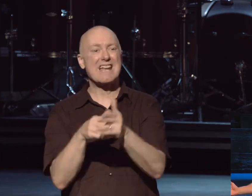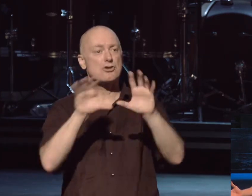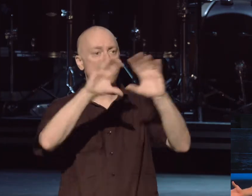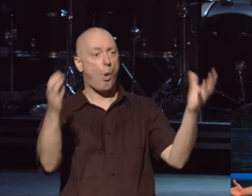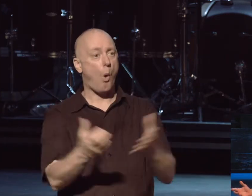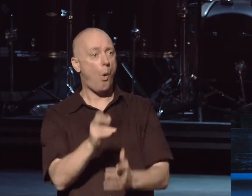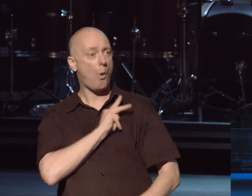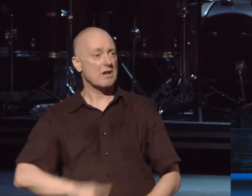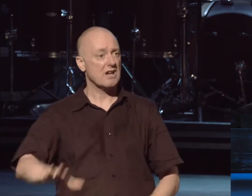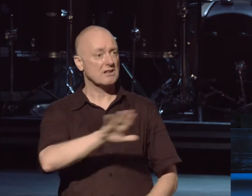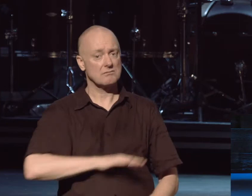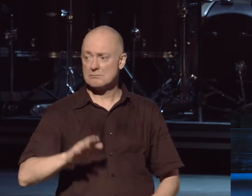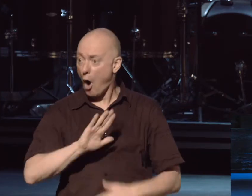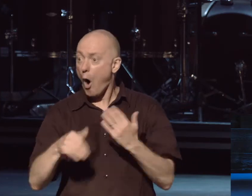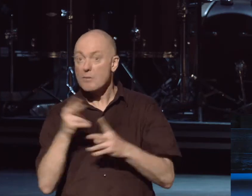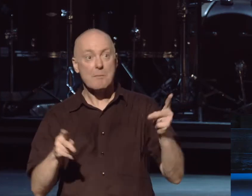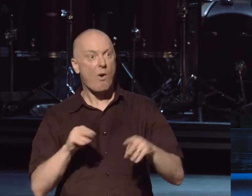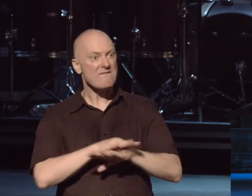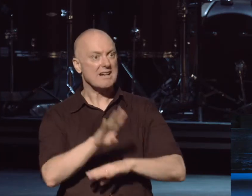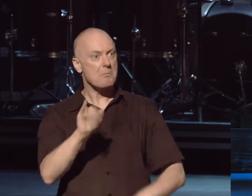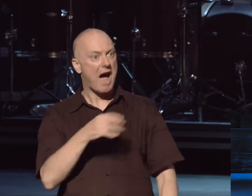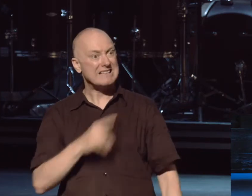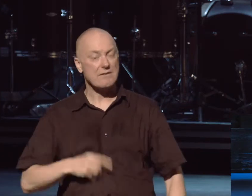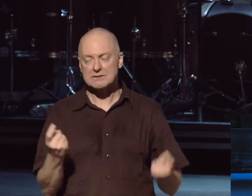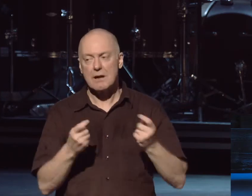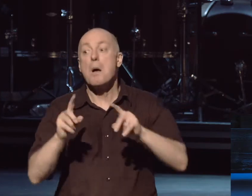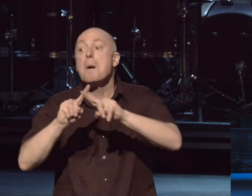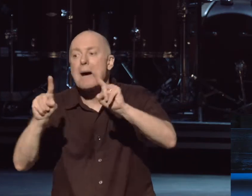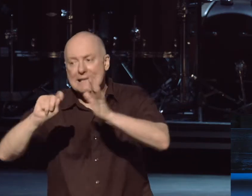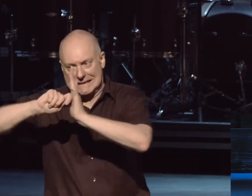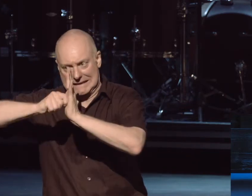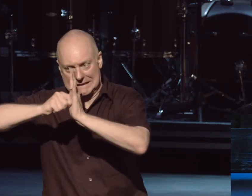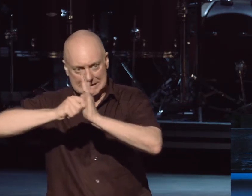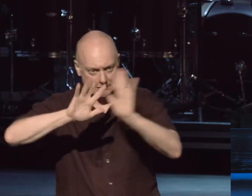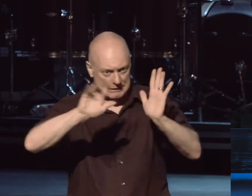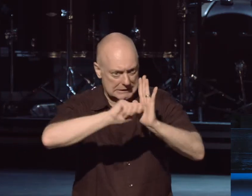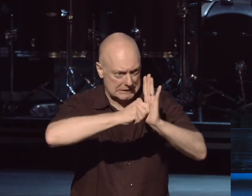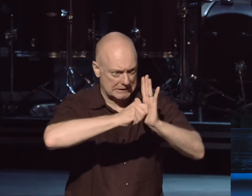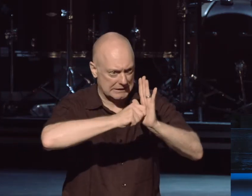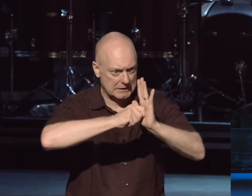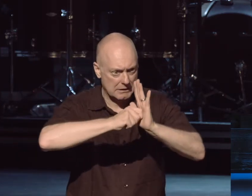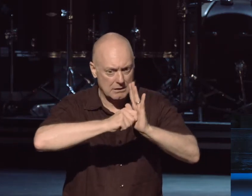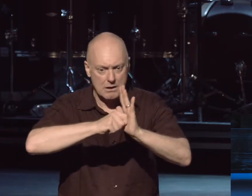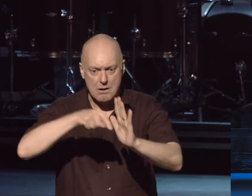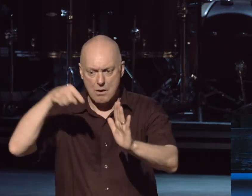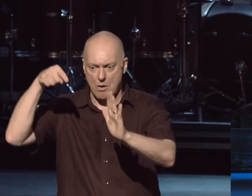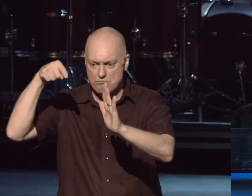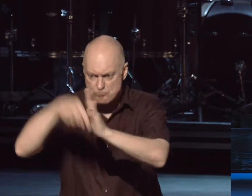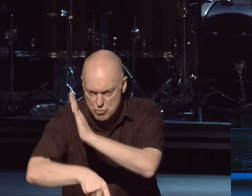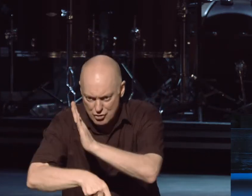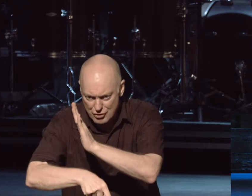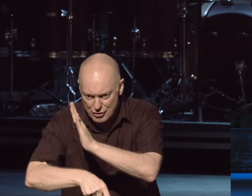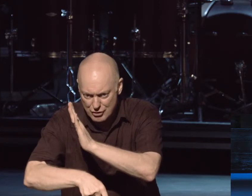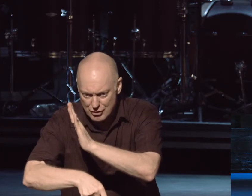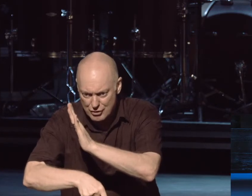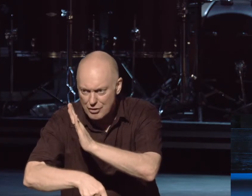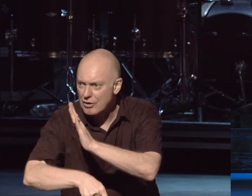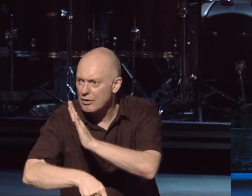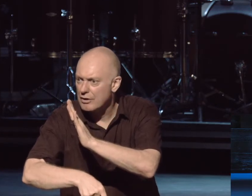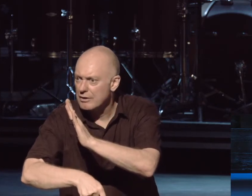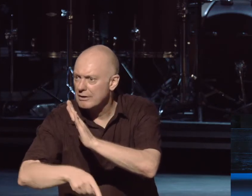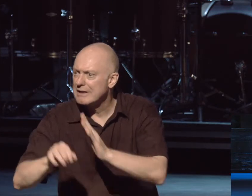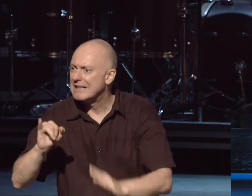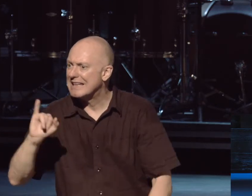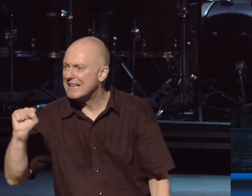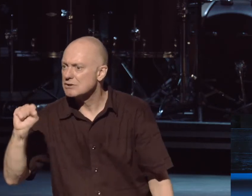All the people were affected. But here's what's so key, and stay with me here. Murder in our land is a crime.